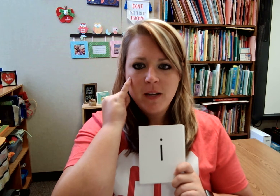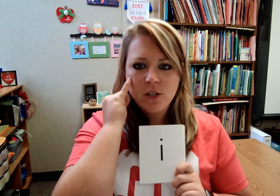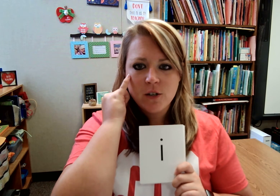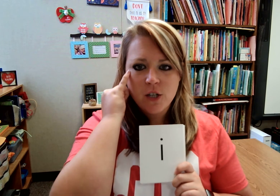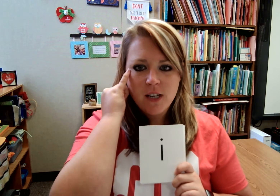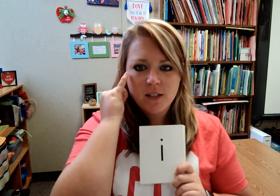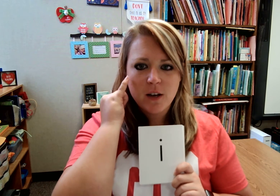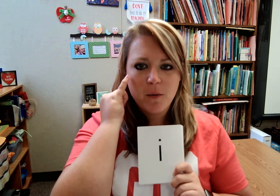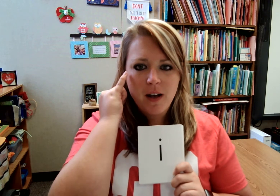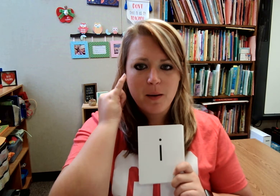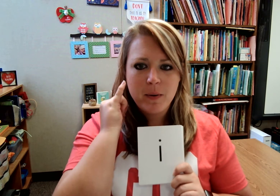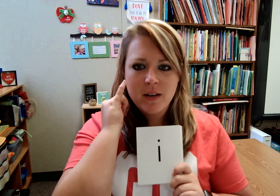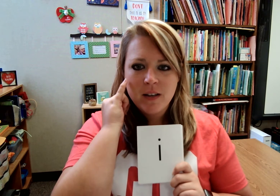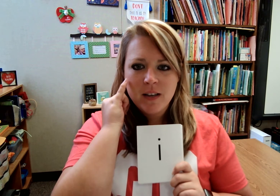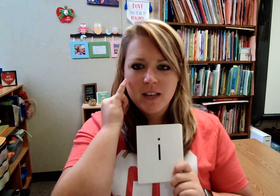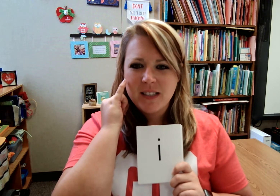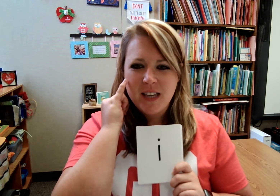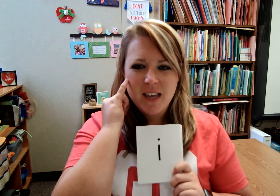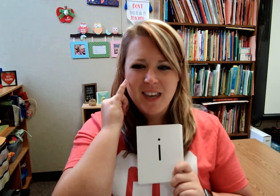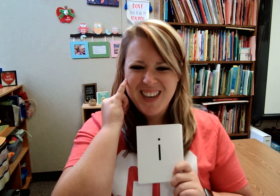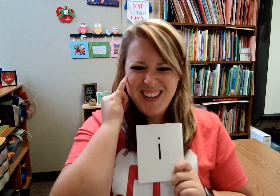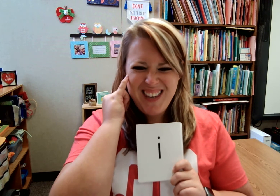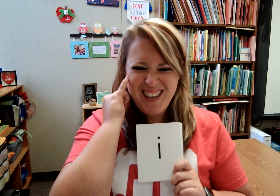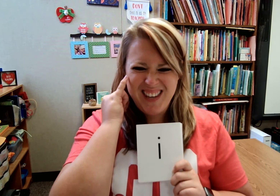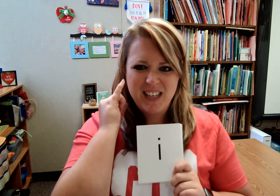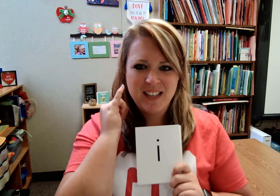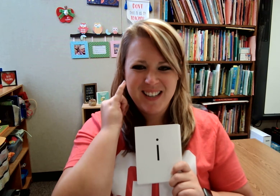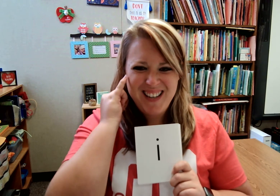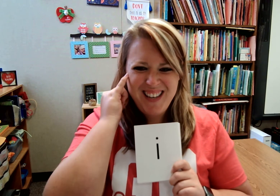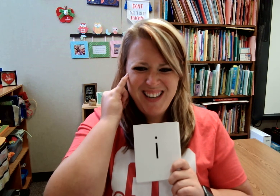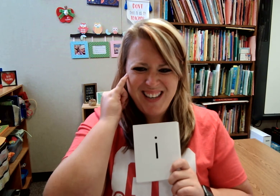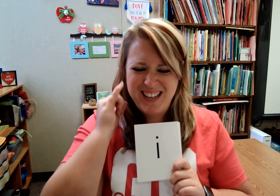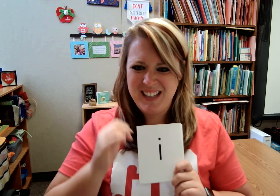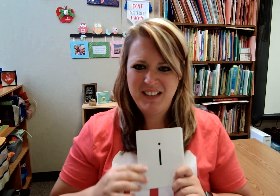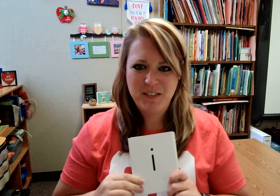your cheeks go up. He's icky. I.